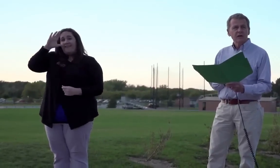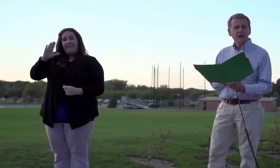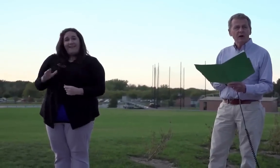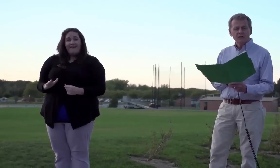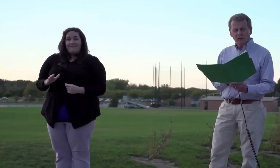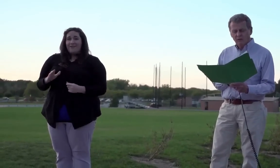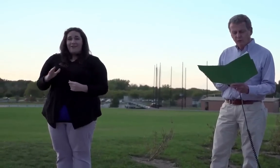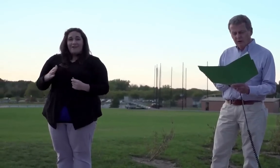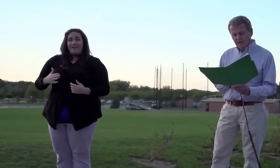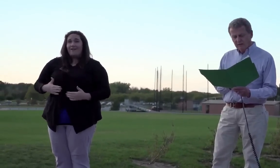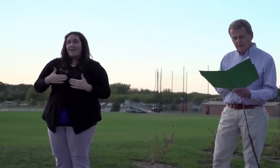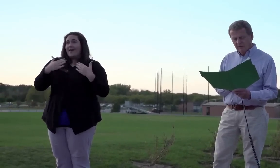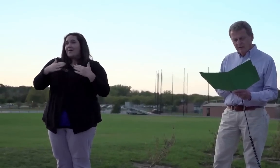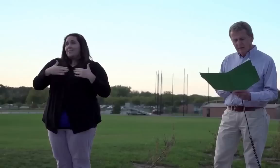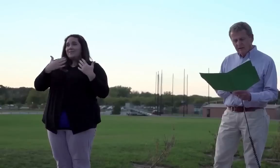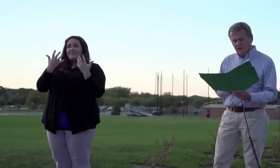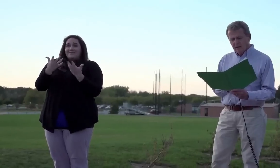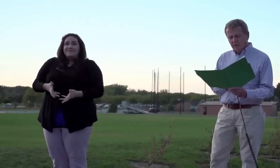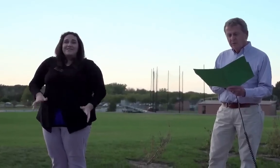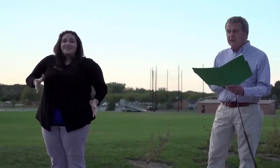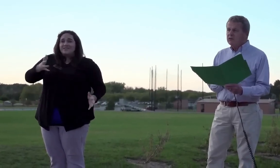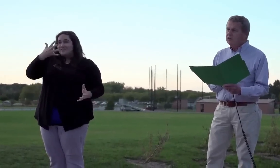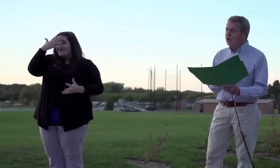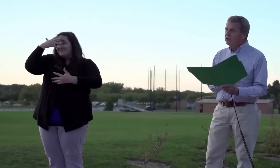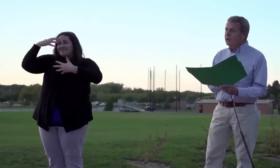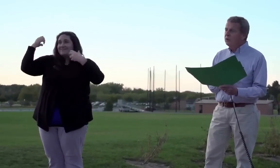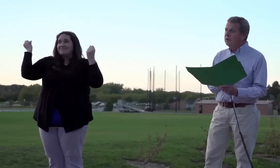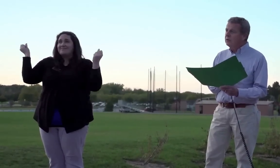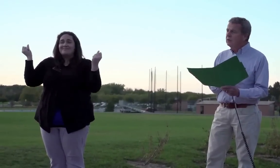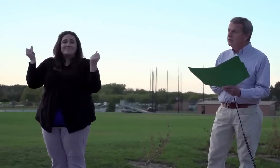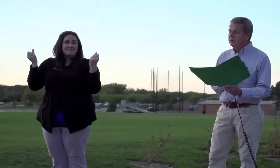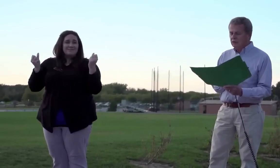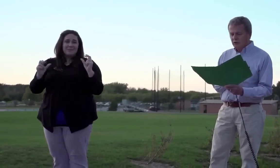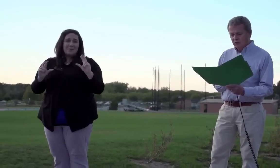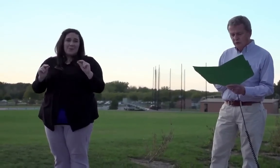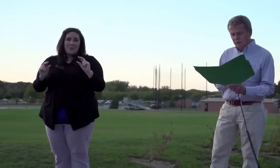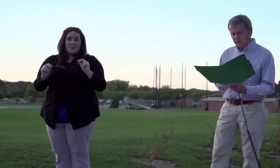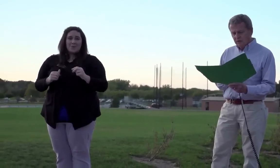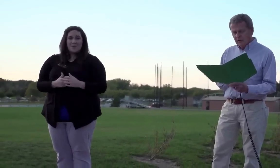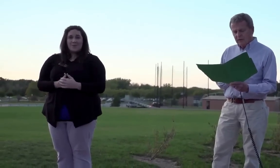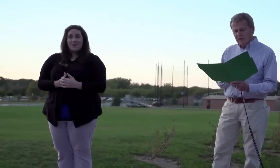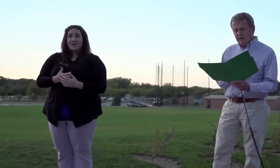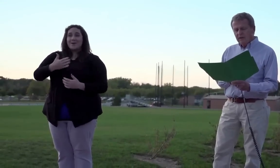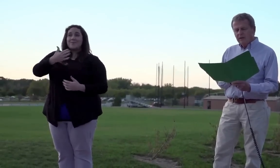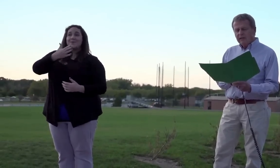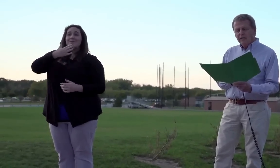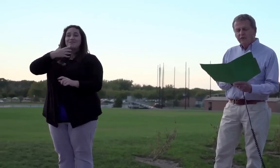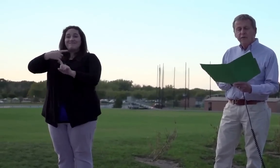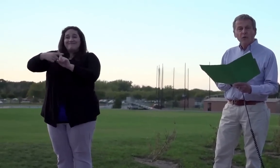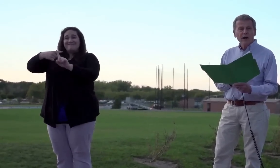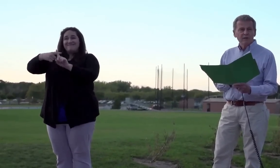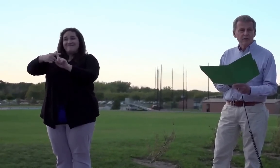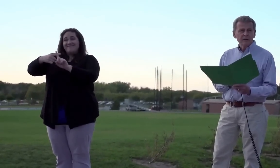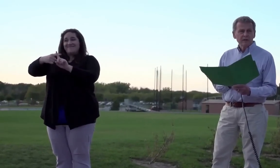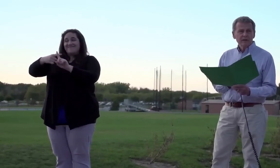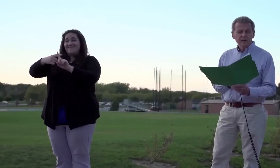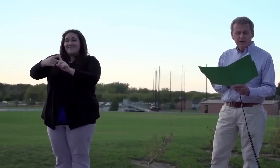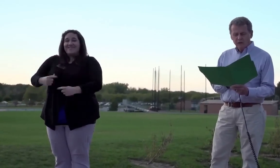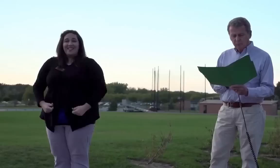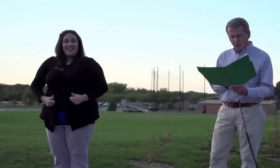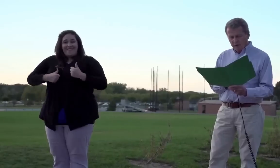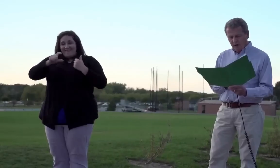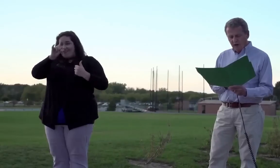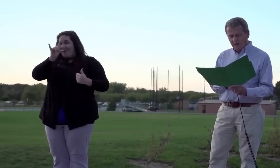loved one. But this is also the good news. They live forever in your broken